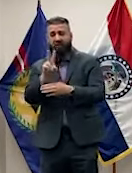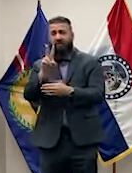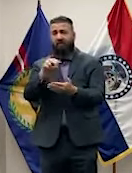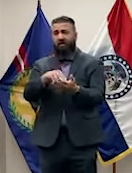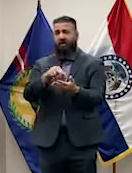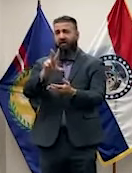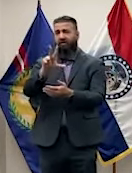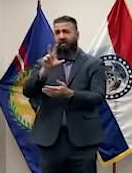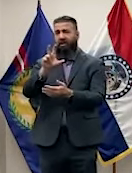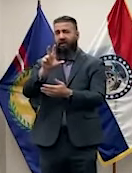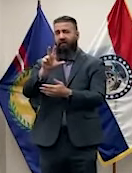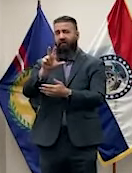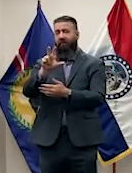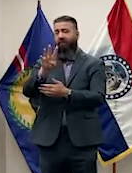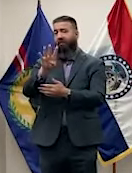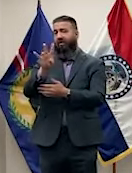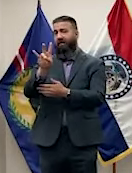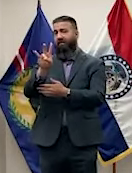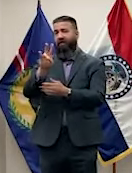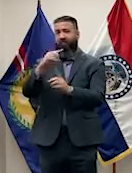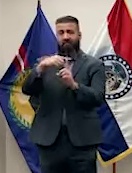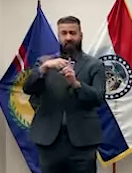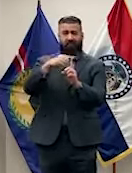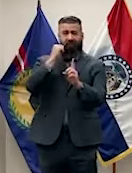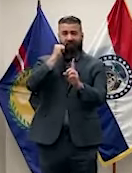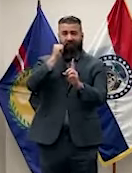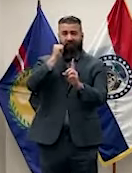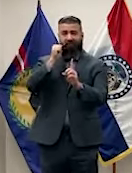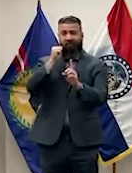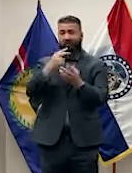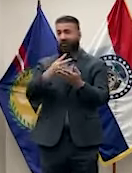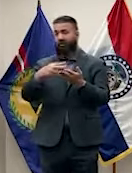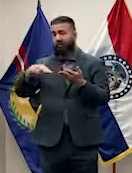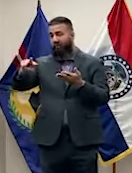cases per day. 2 weeks later, the number was at